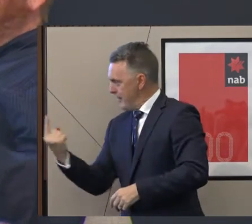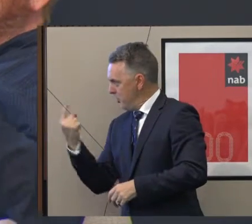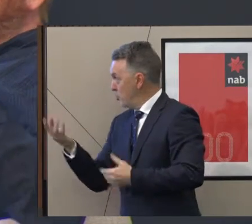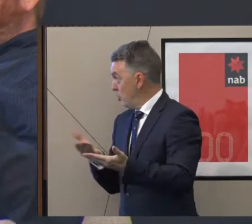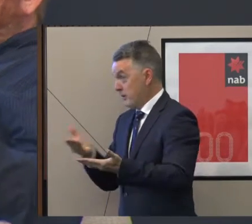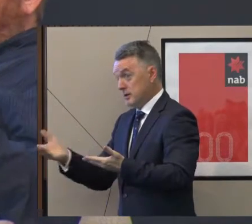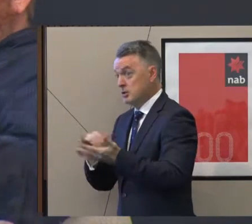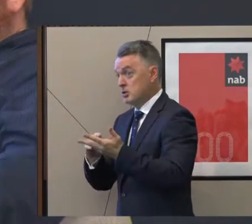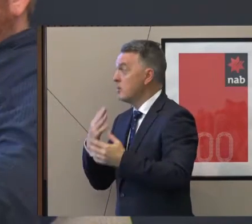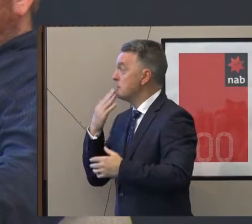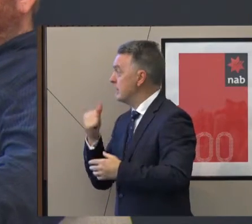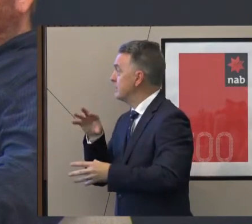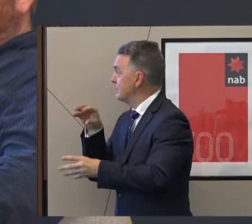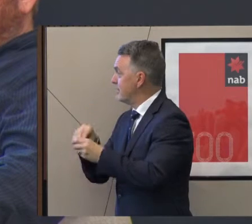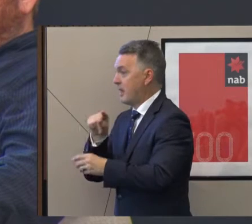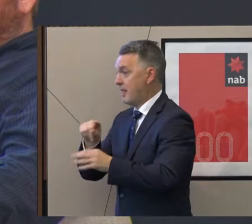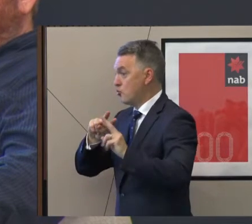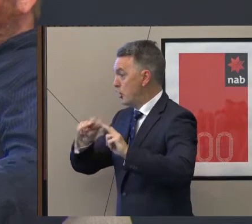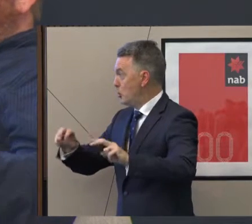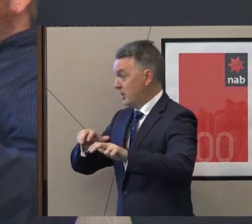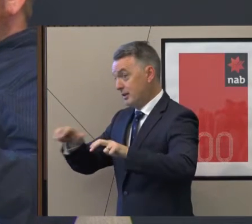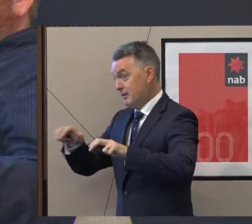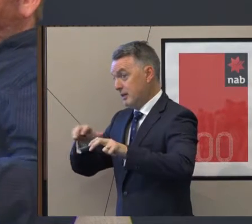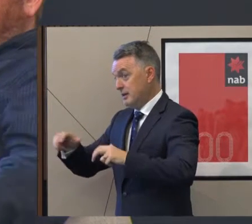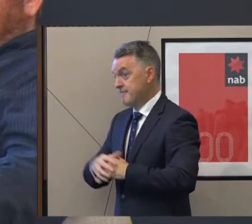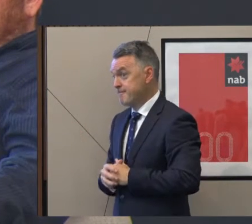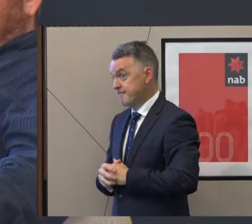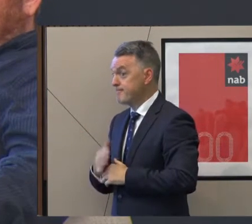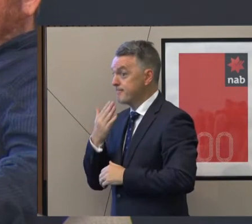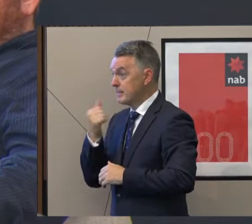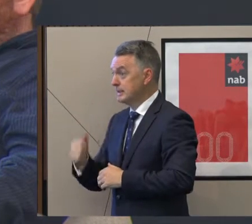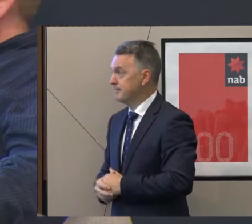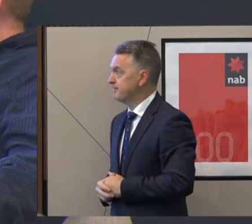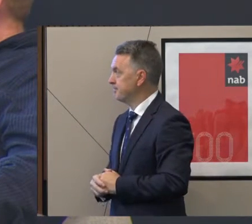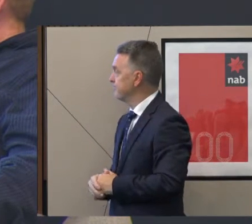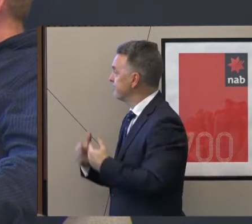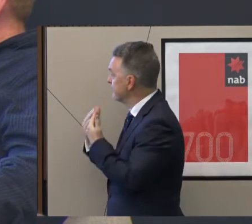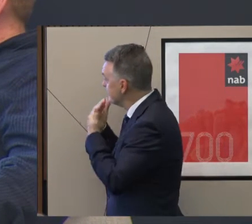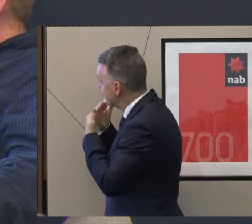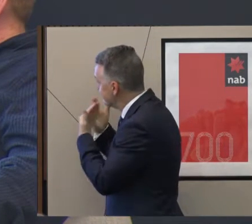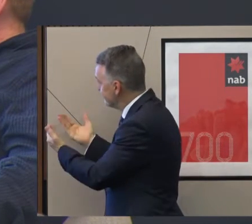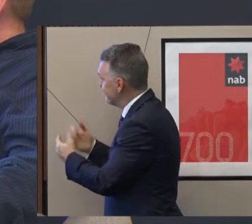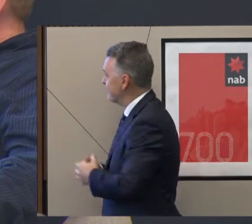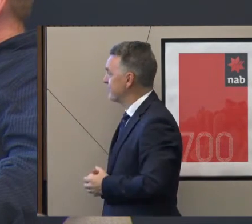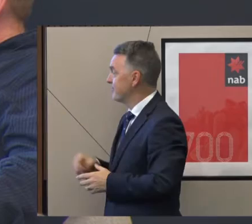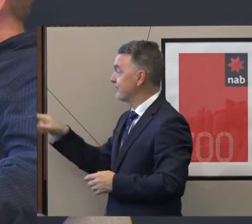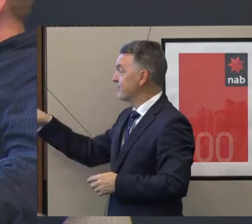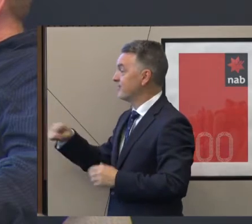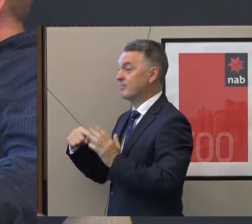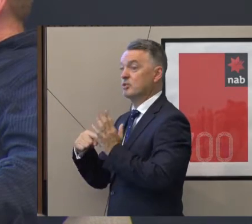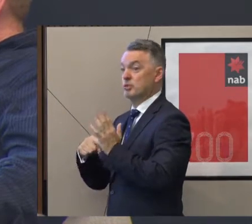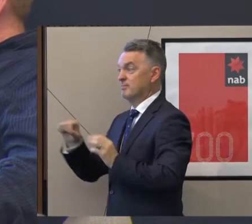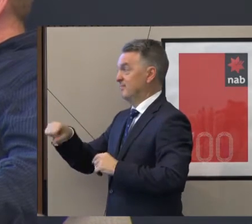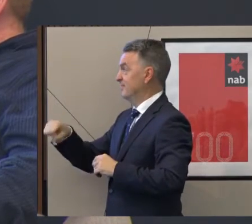please participate in the research activities. Participate. Thank you. Yeah, and I think I agree